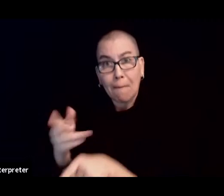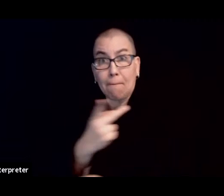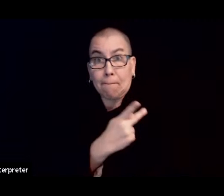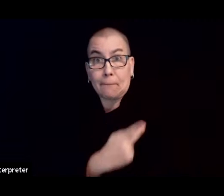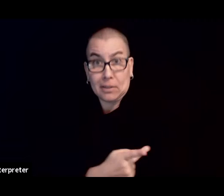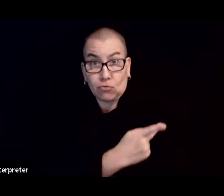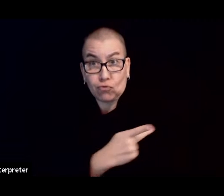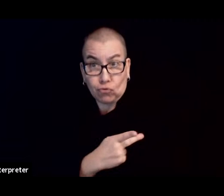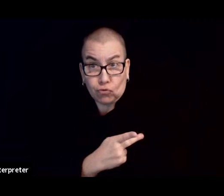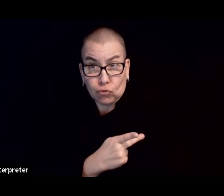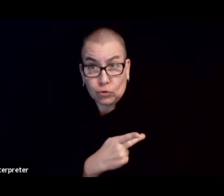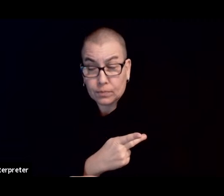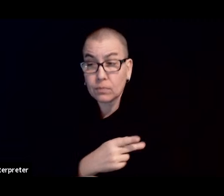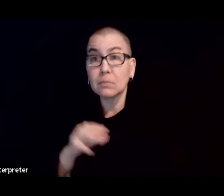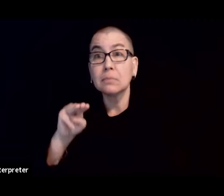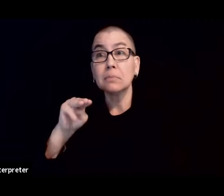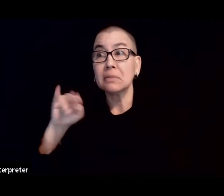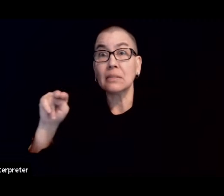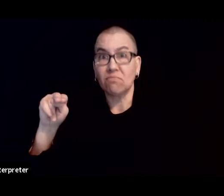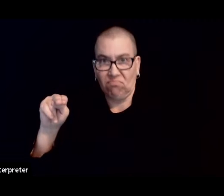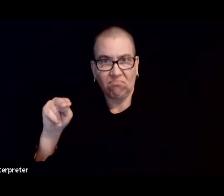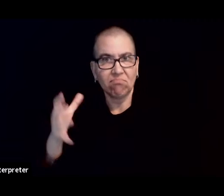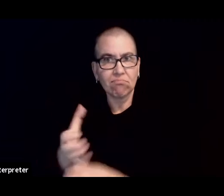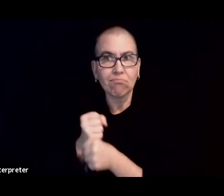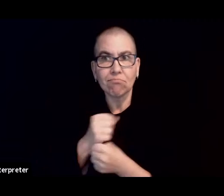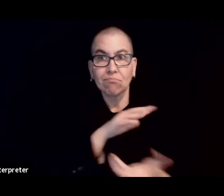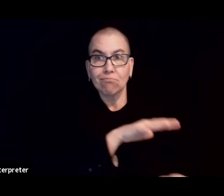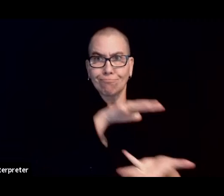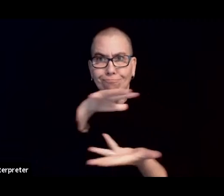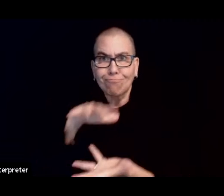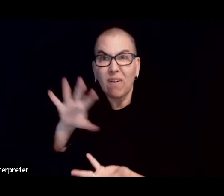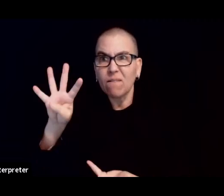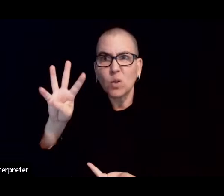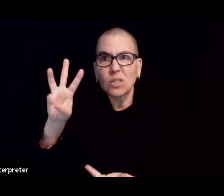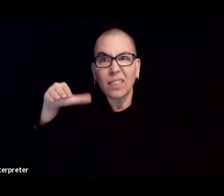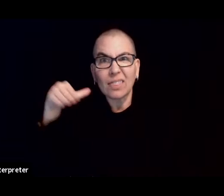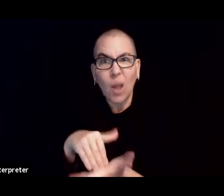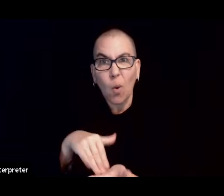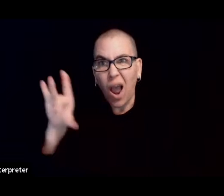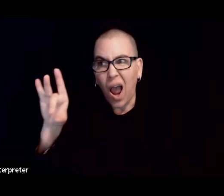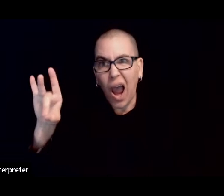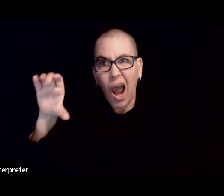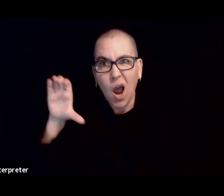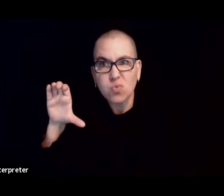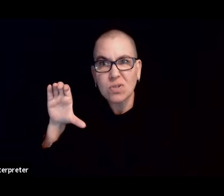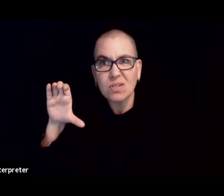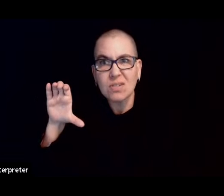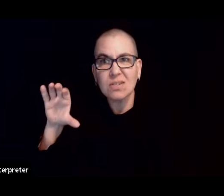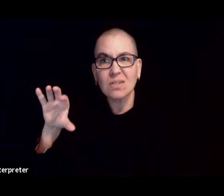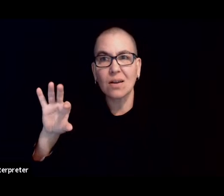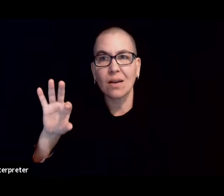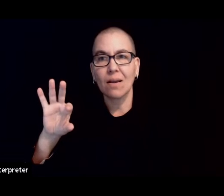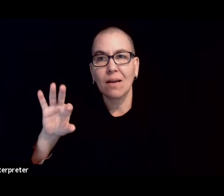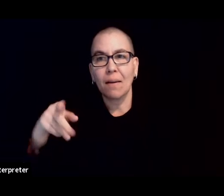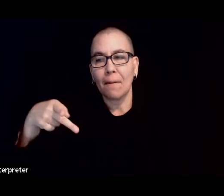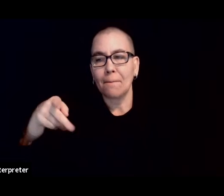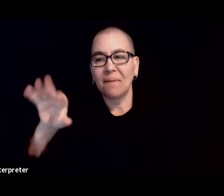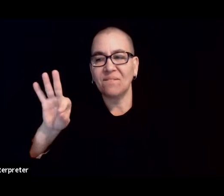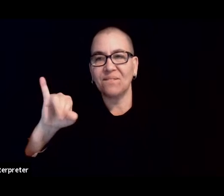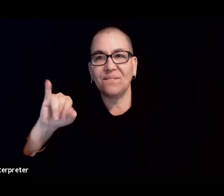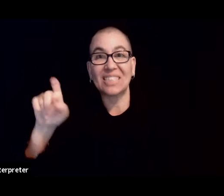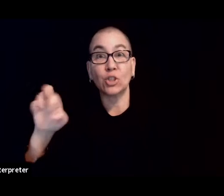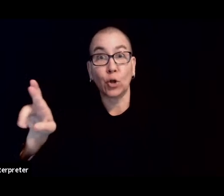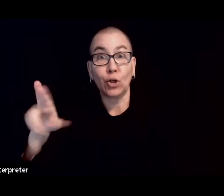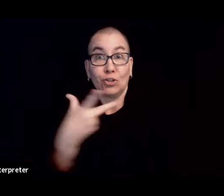first allotment of the 46,800 doses of Pfizer vaccine as planned, and we expect that